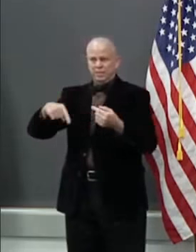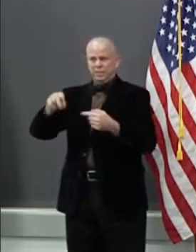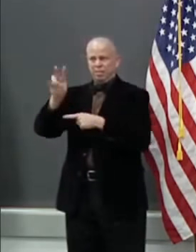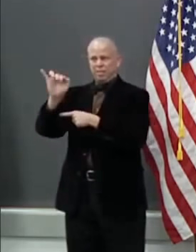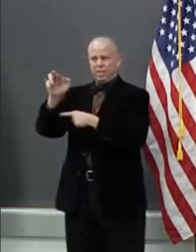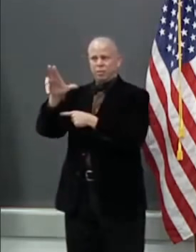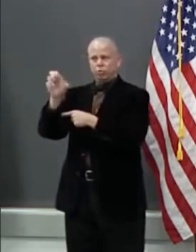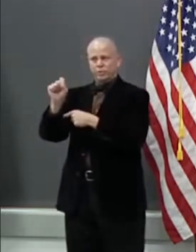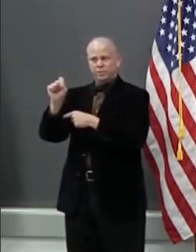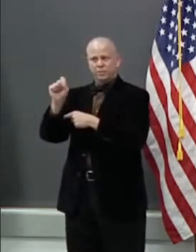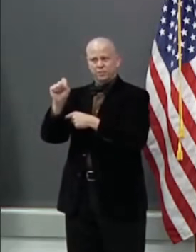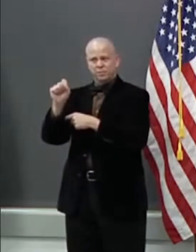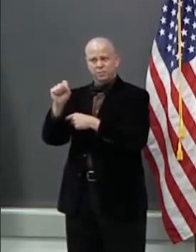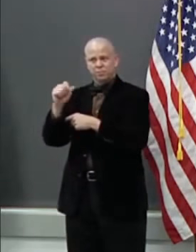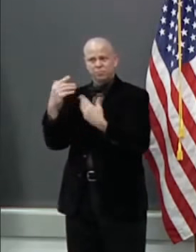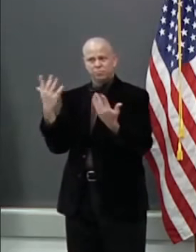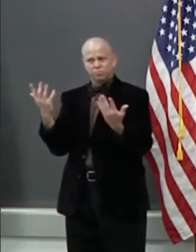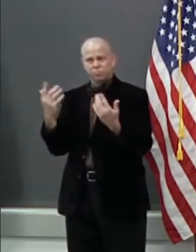Why wait until Wednesday?